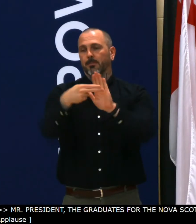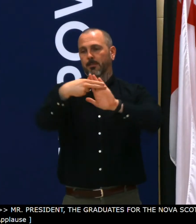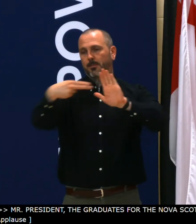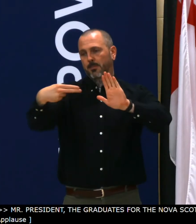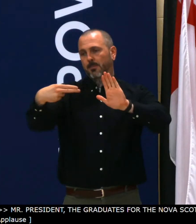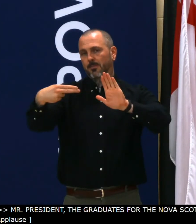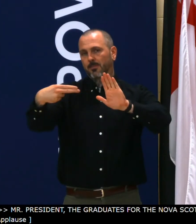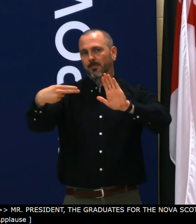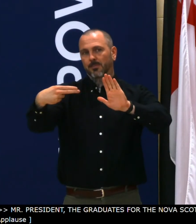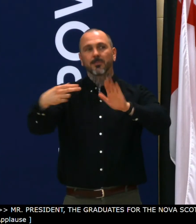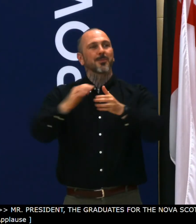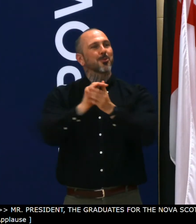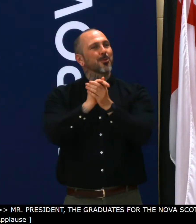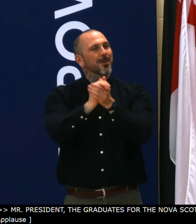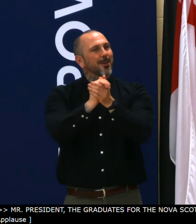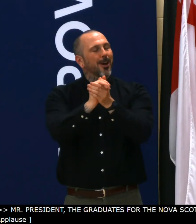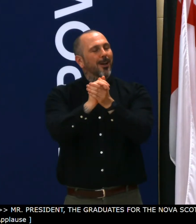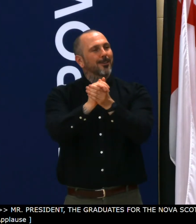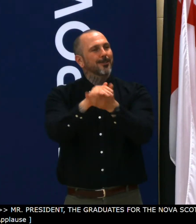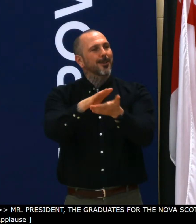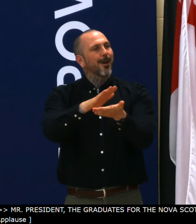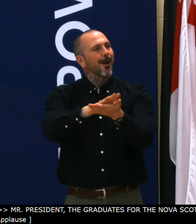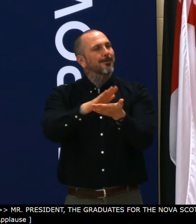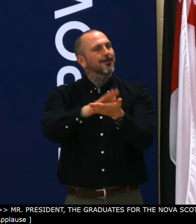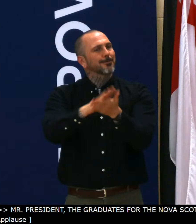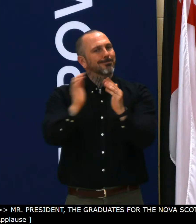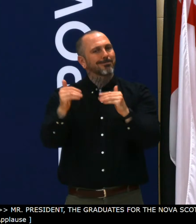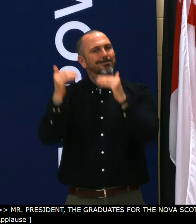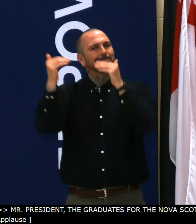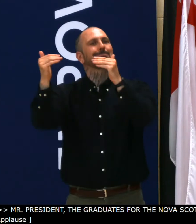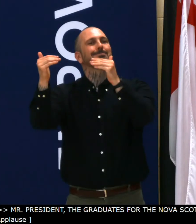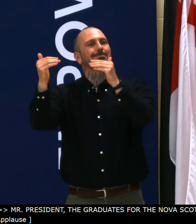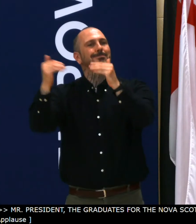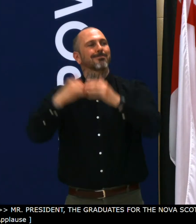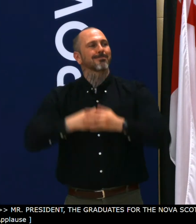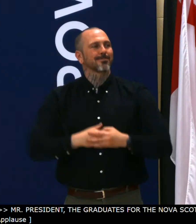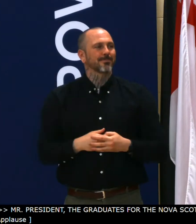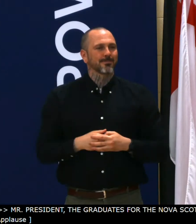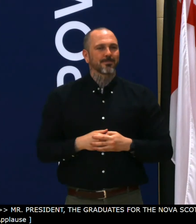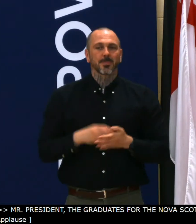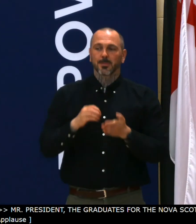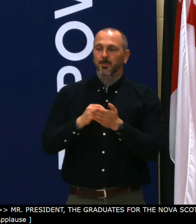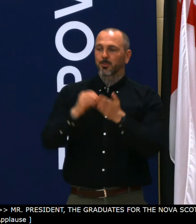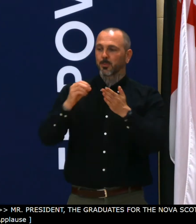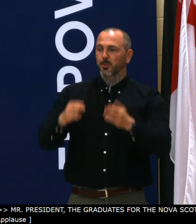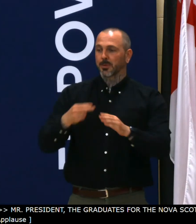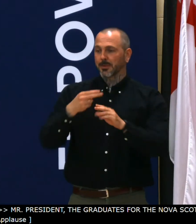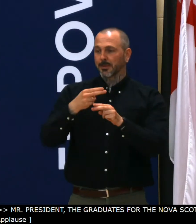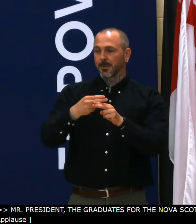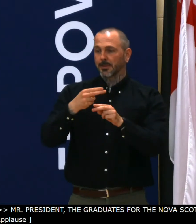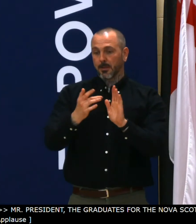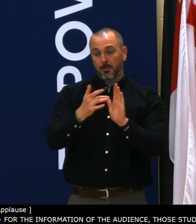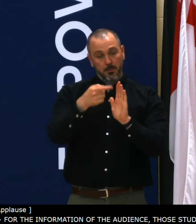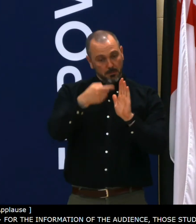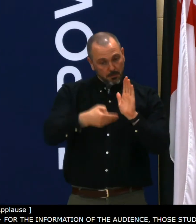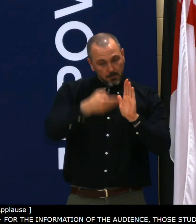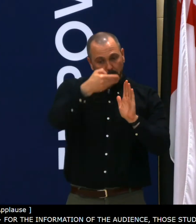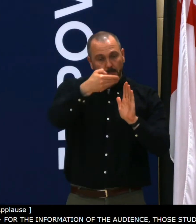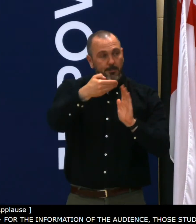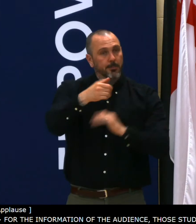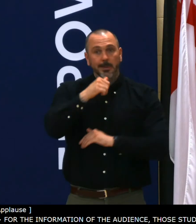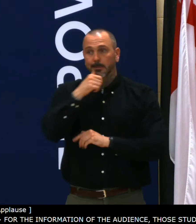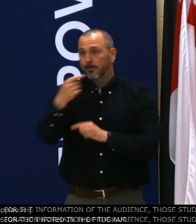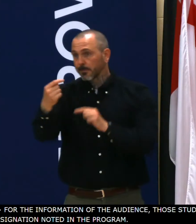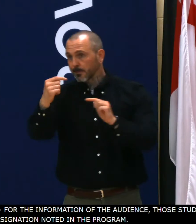program. Congratulations for your outstanding academic performance. Students whose names appear in the program but who are unable to be with